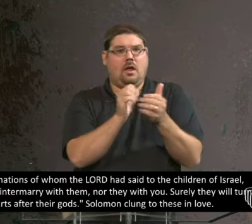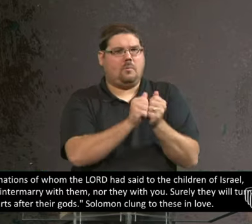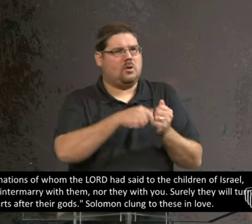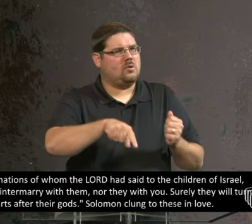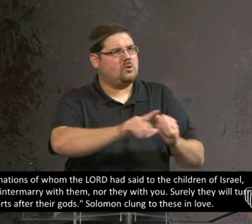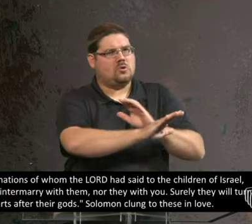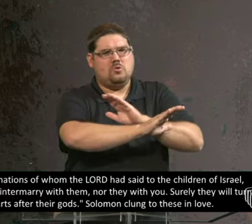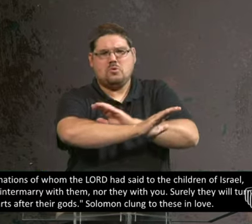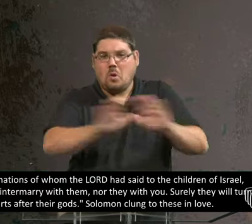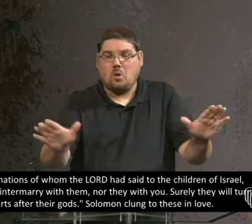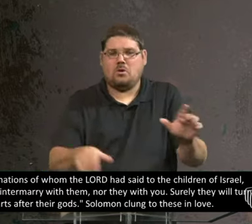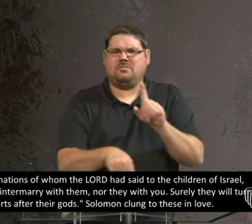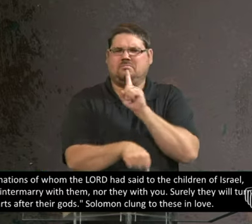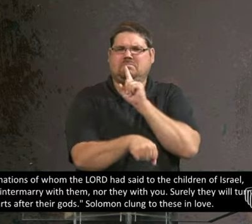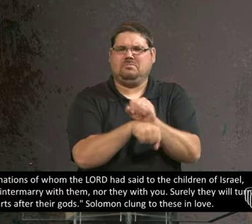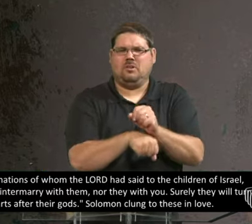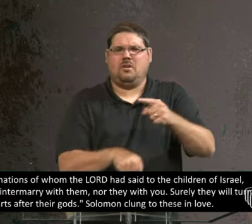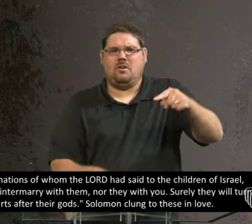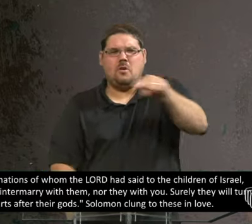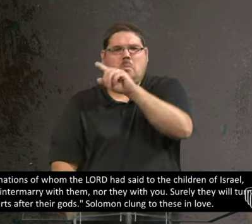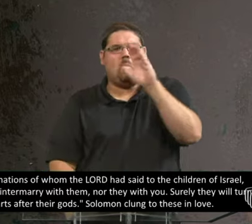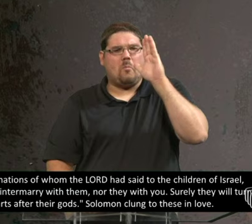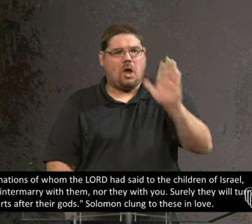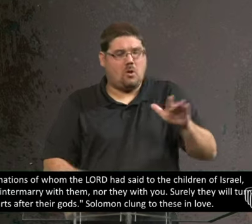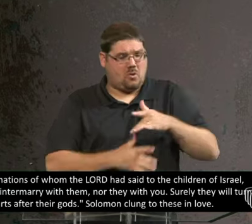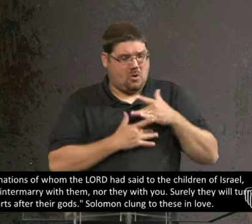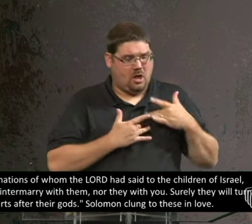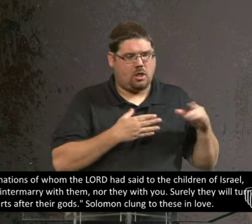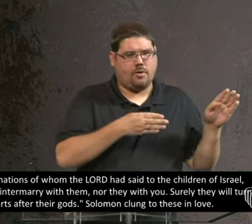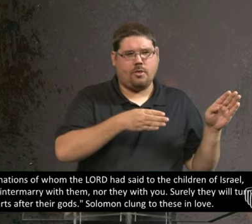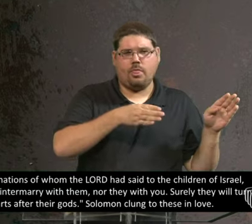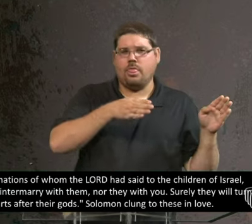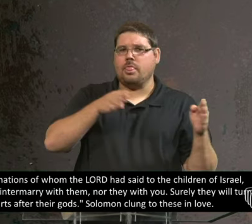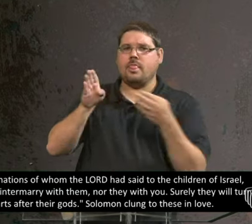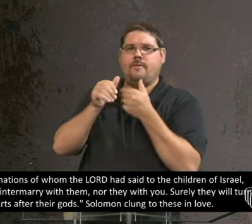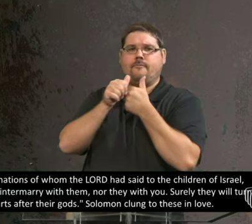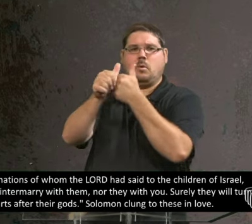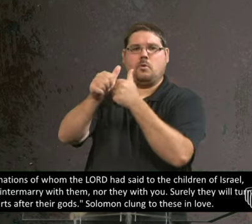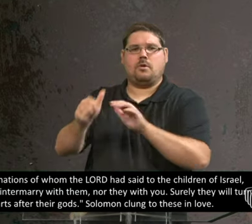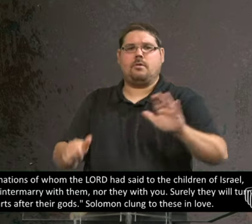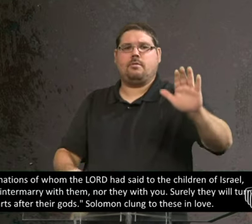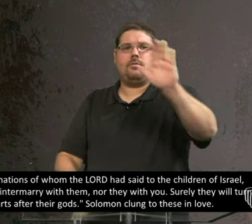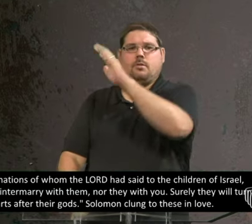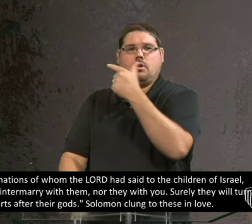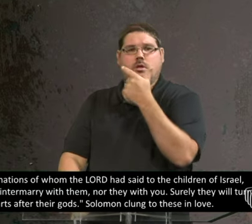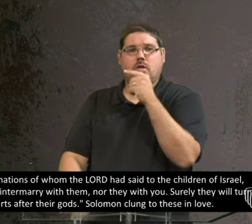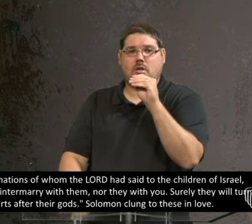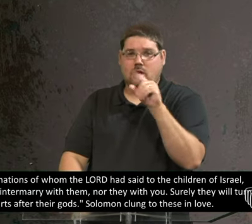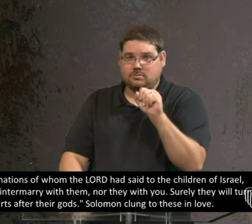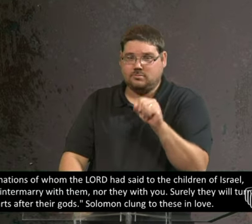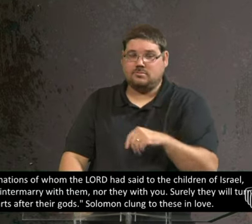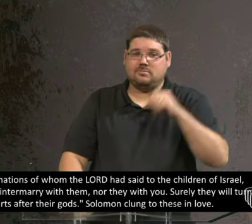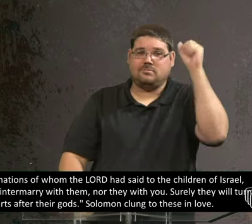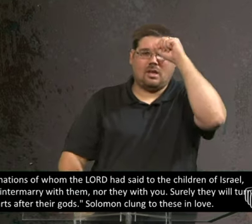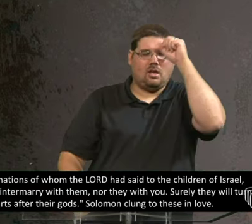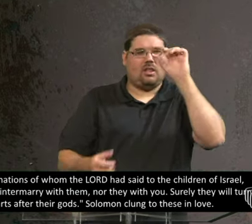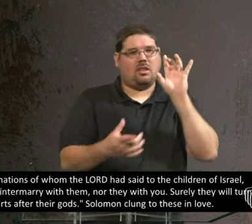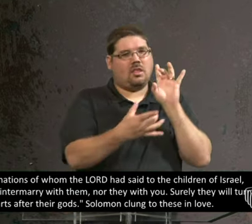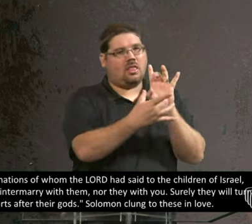with them, nor they with you. Surely they will turn away your hearts after their gods."